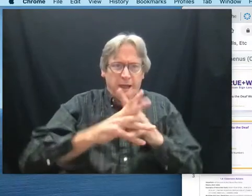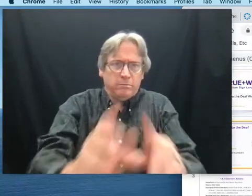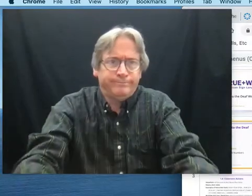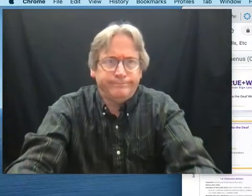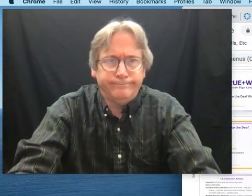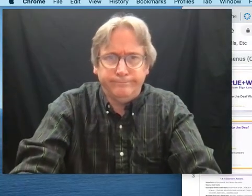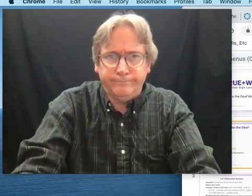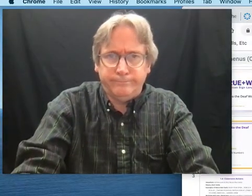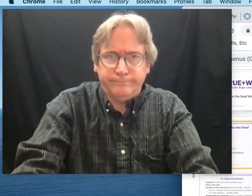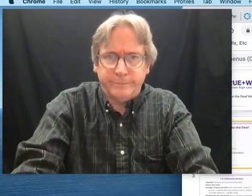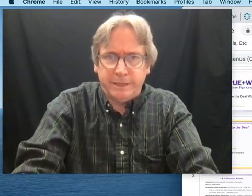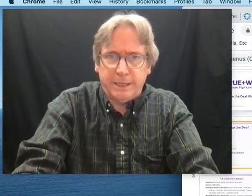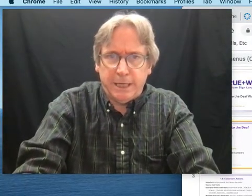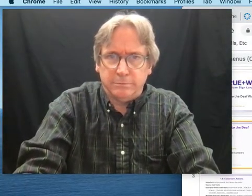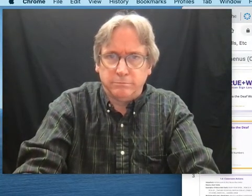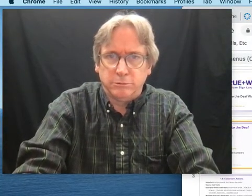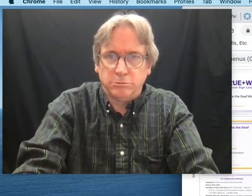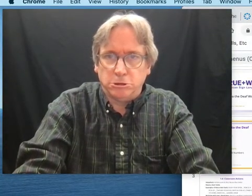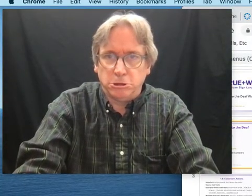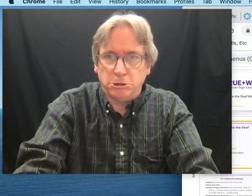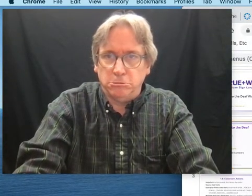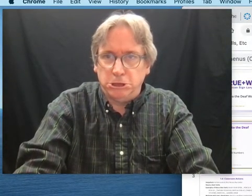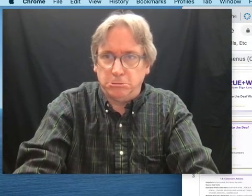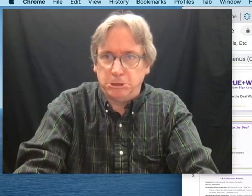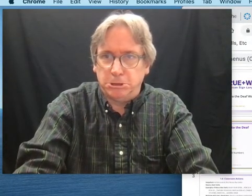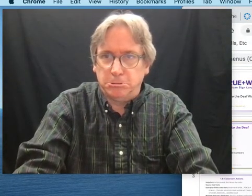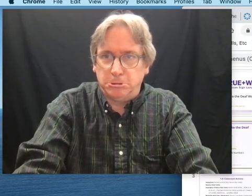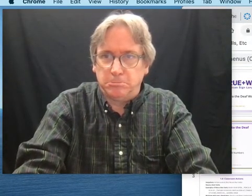okay um did it again